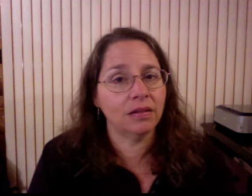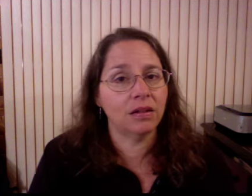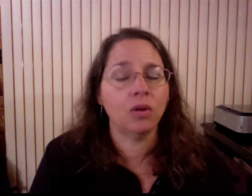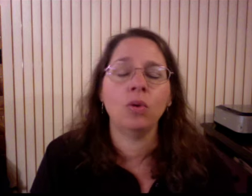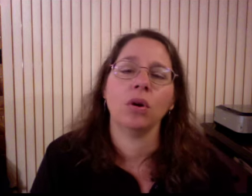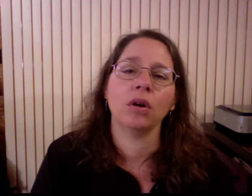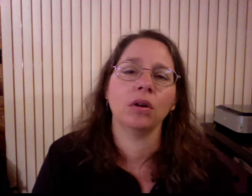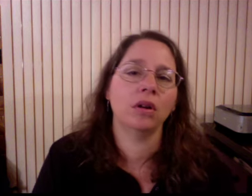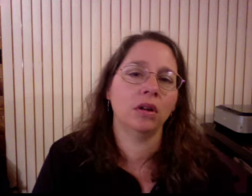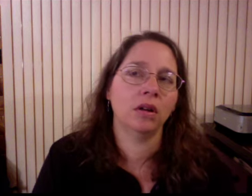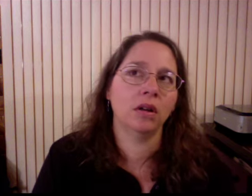or